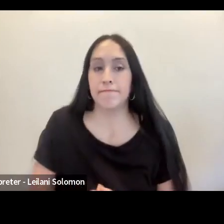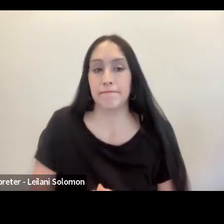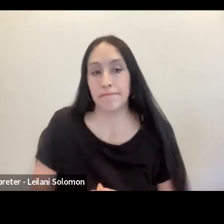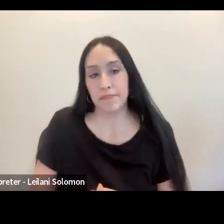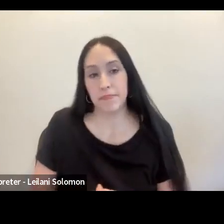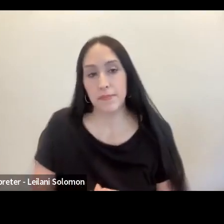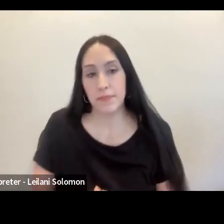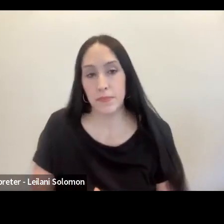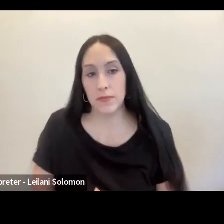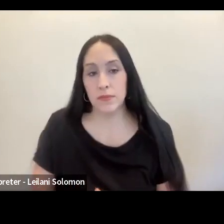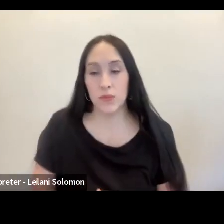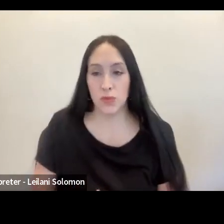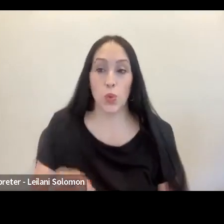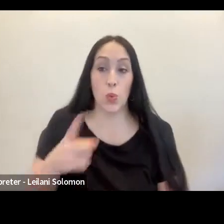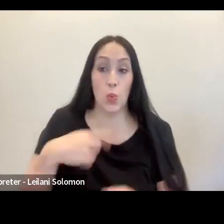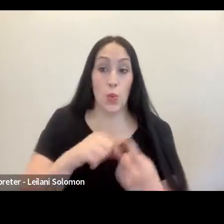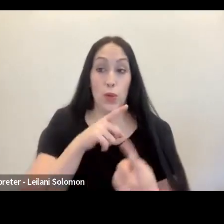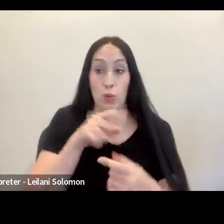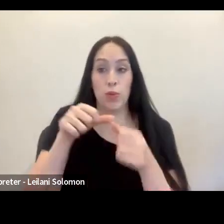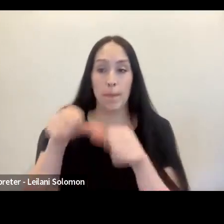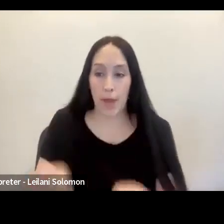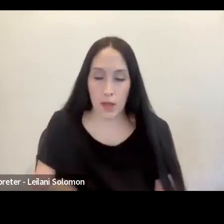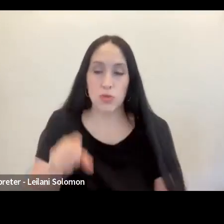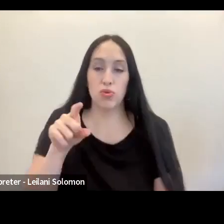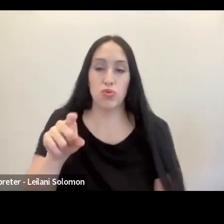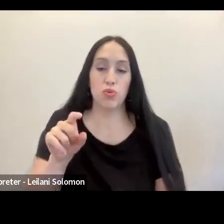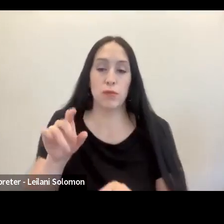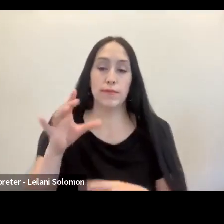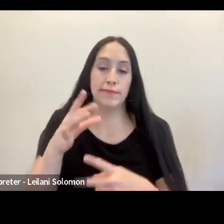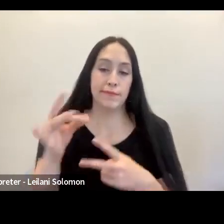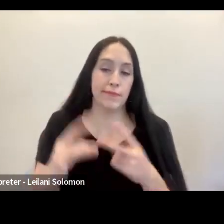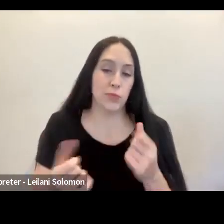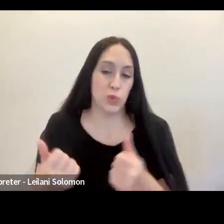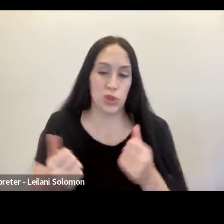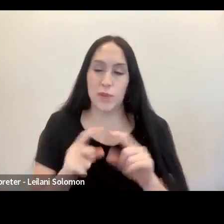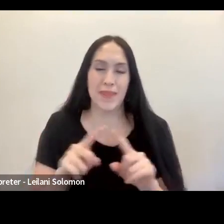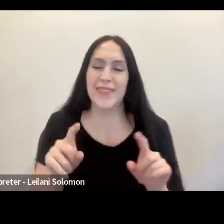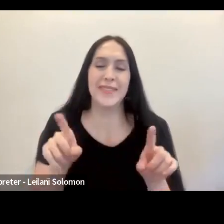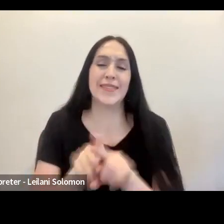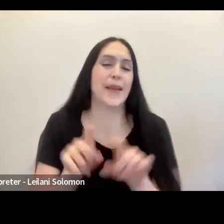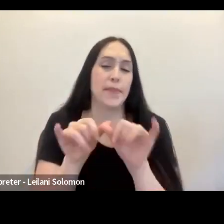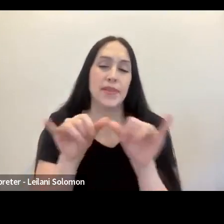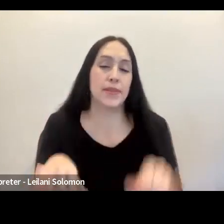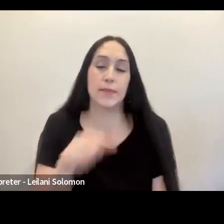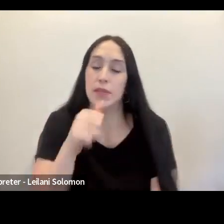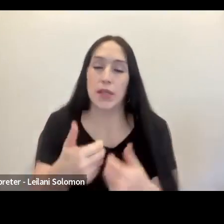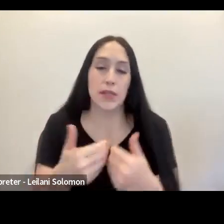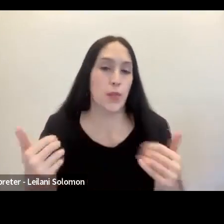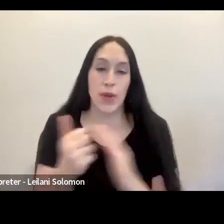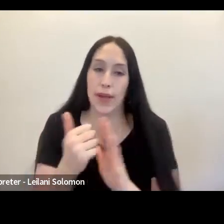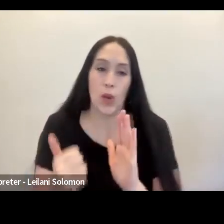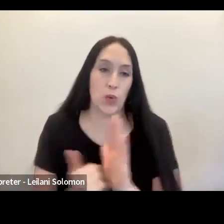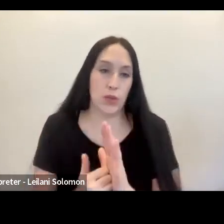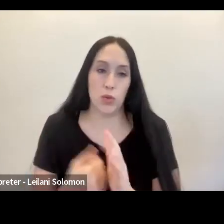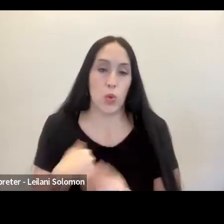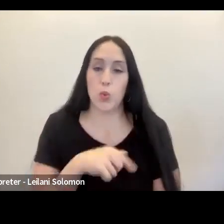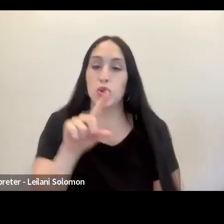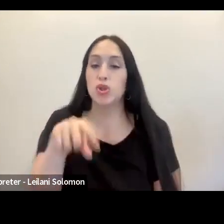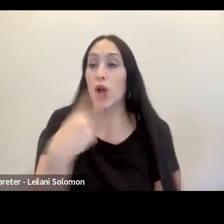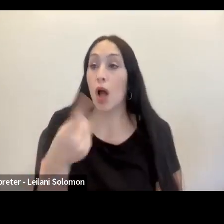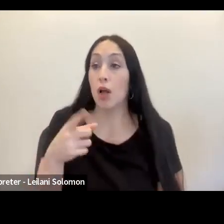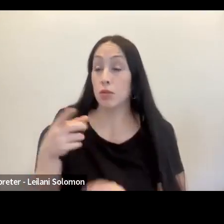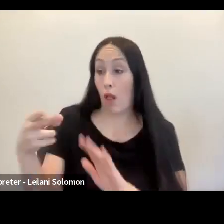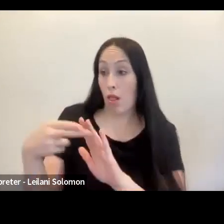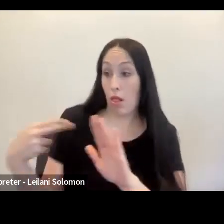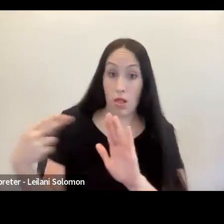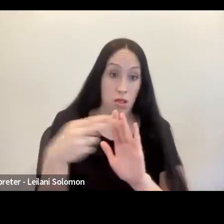So you get to pick and choose, but it's all built into the same system. We just count those contributions as either able to work